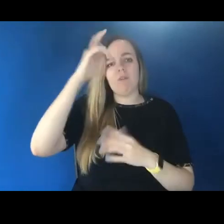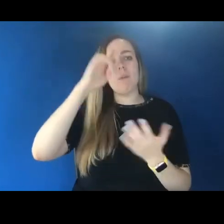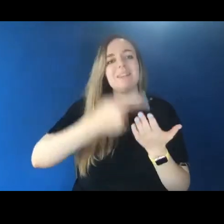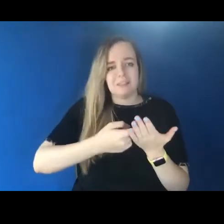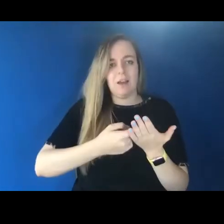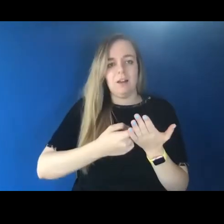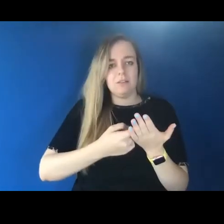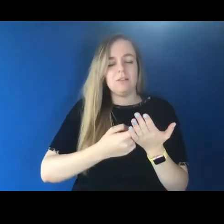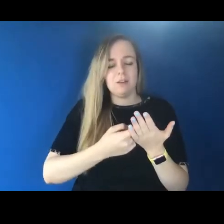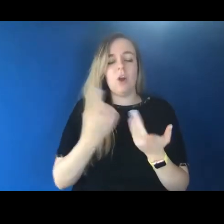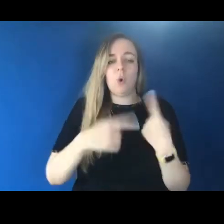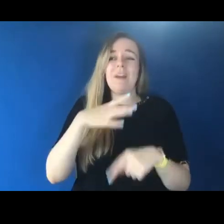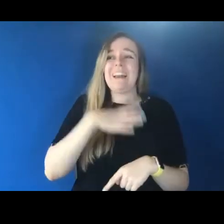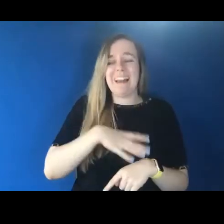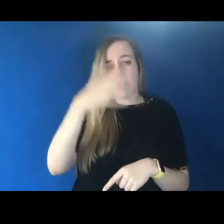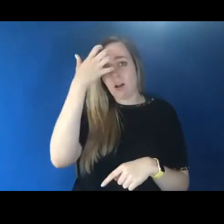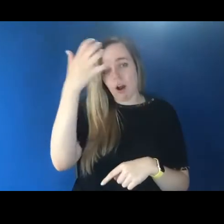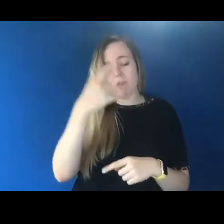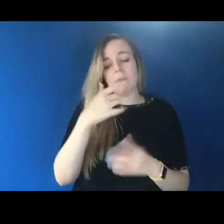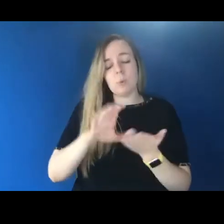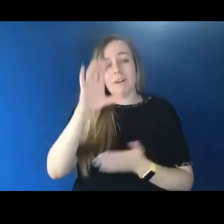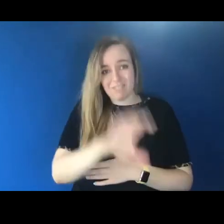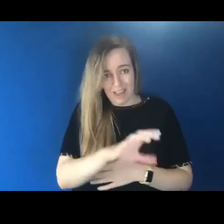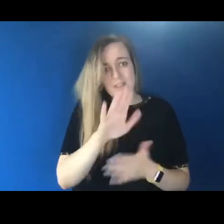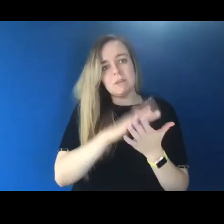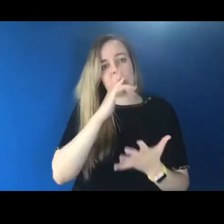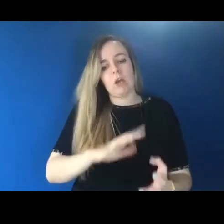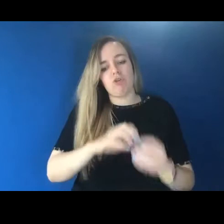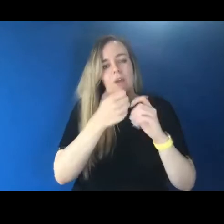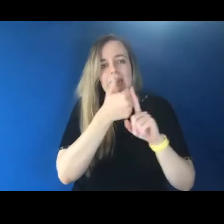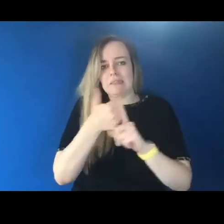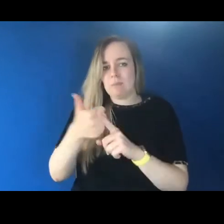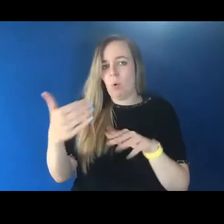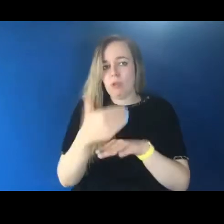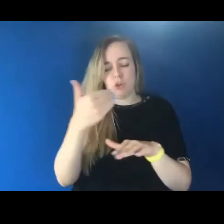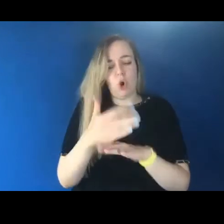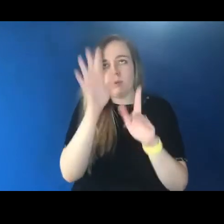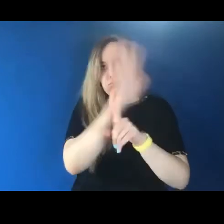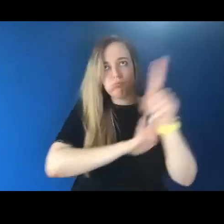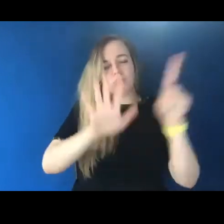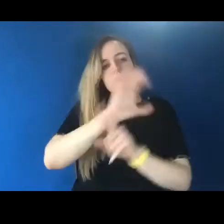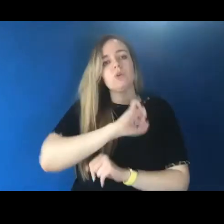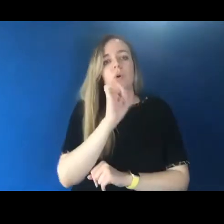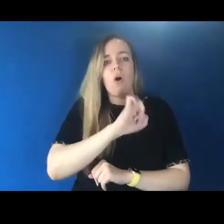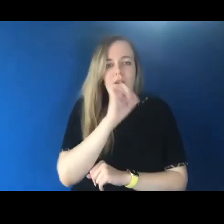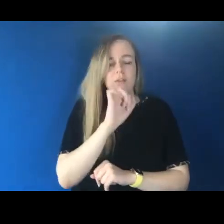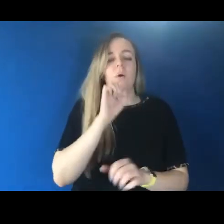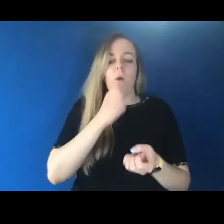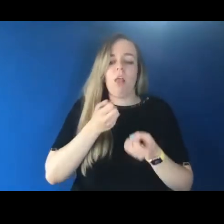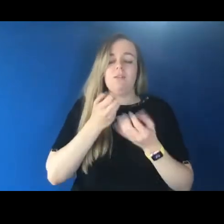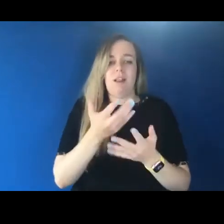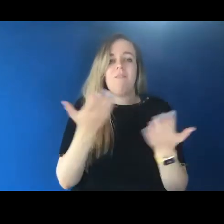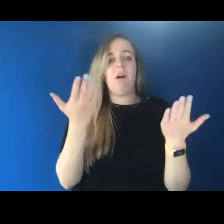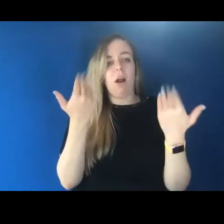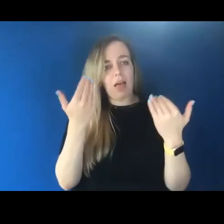happen. We need the government to put the money in to create and support these jobs right across Scotland that will deliver for climate and